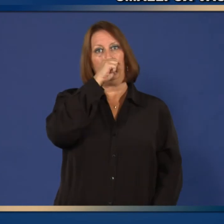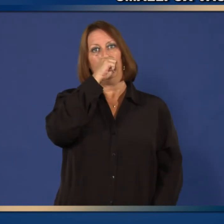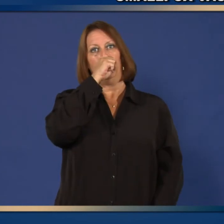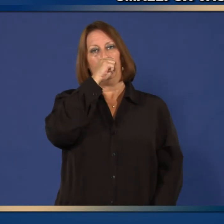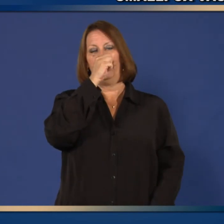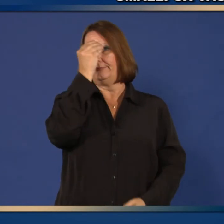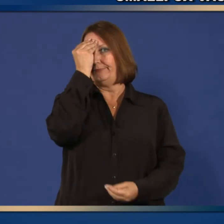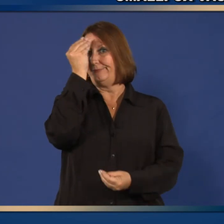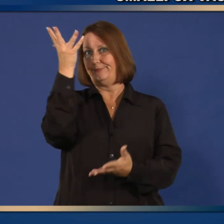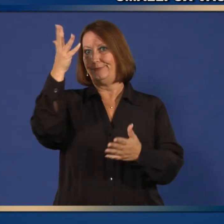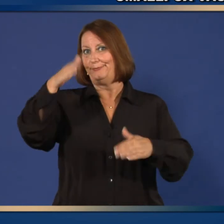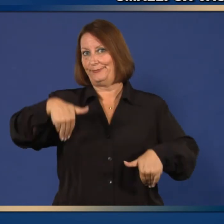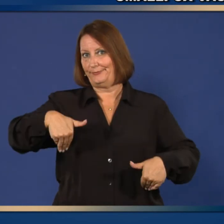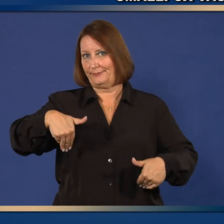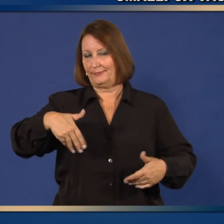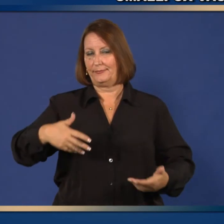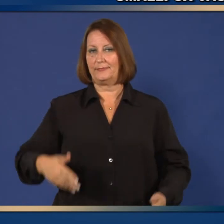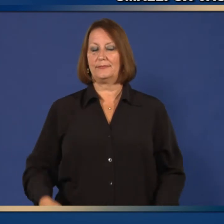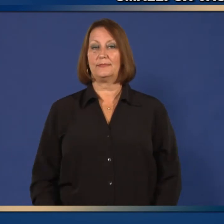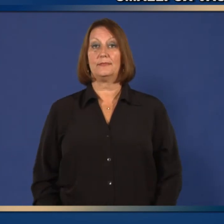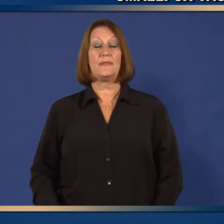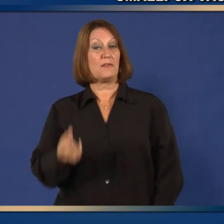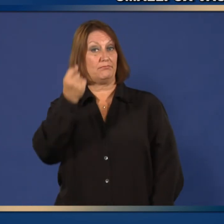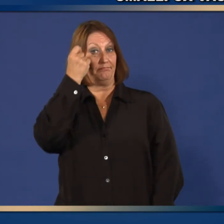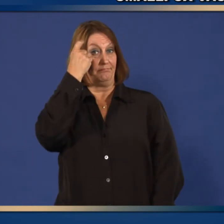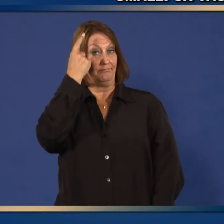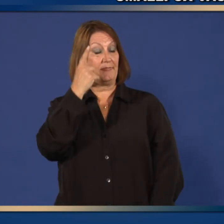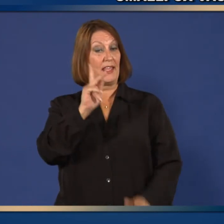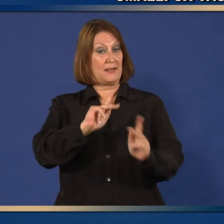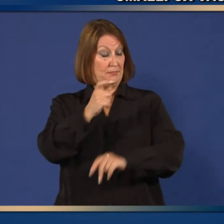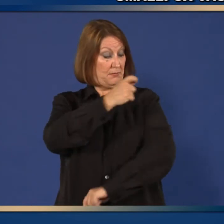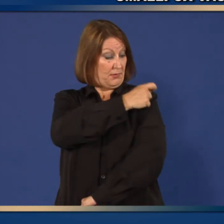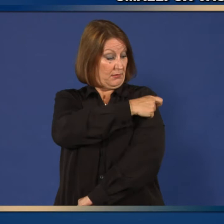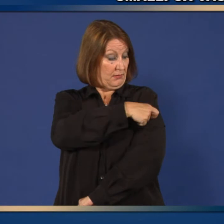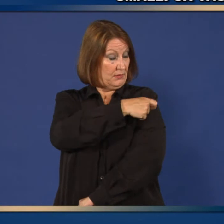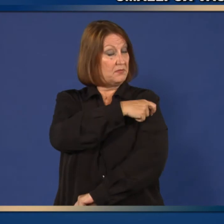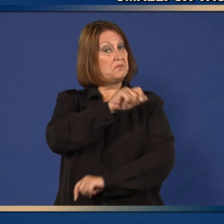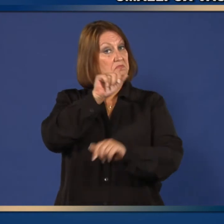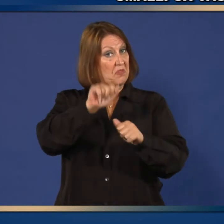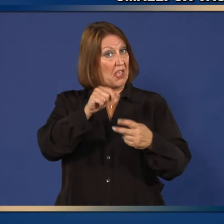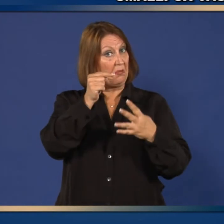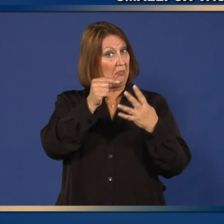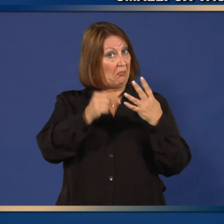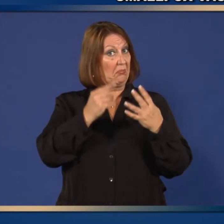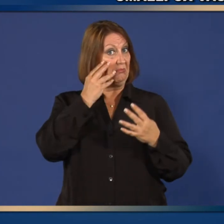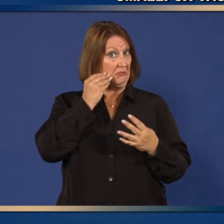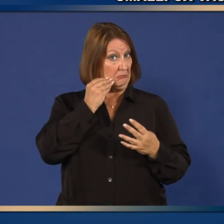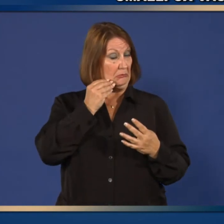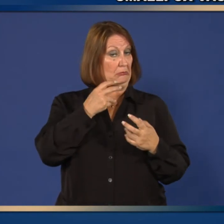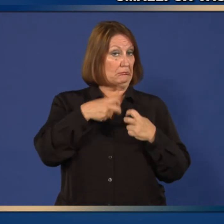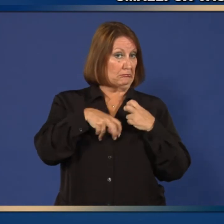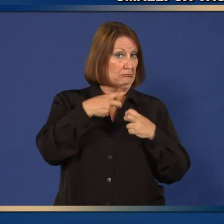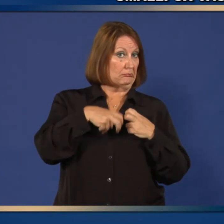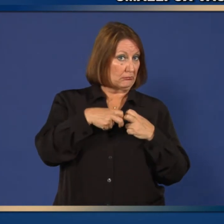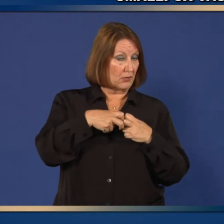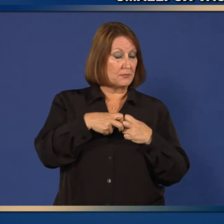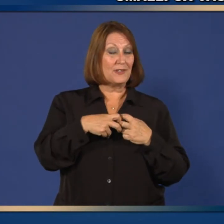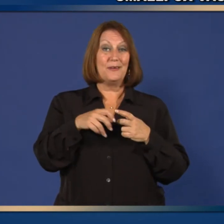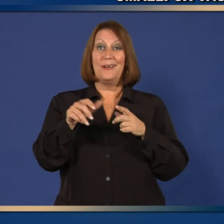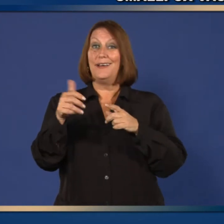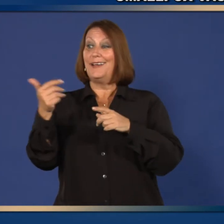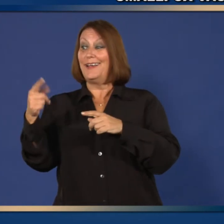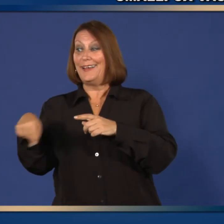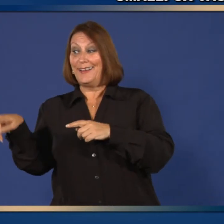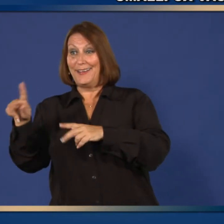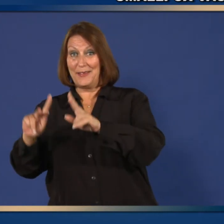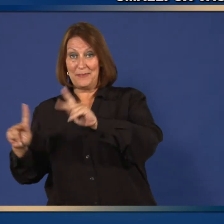unknown side effects. People who did not get the vaccine can also have the side effects described